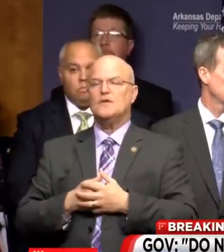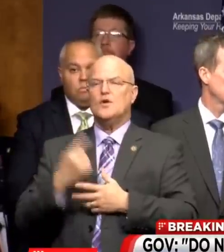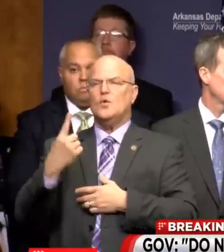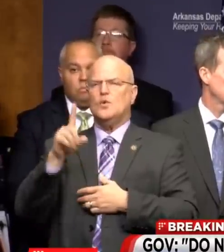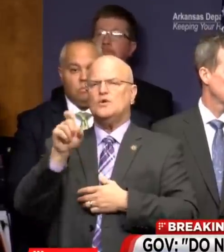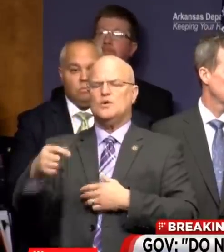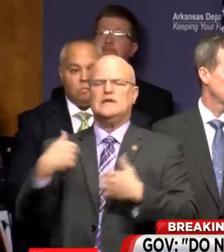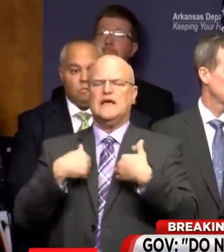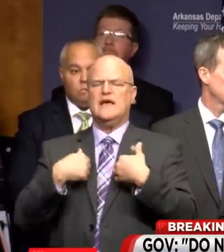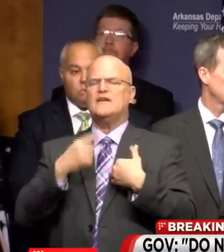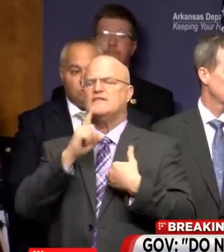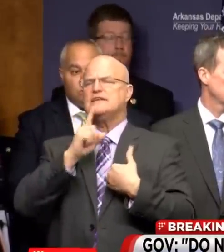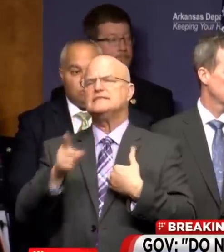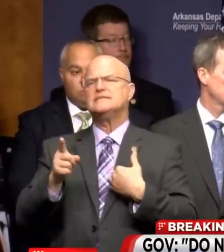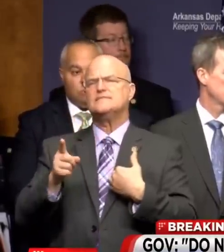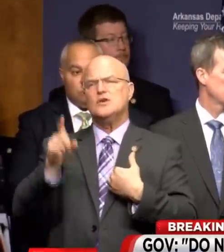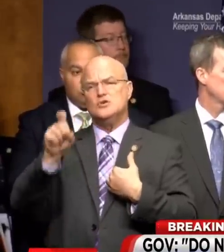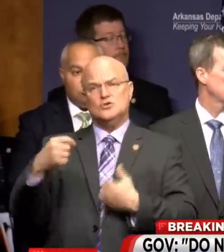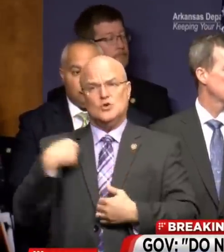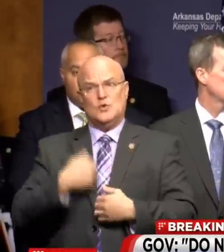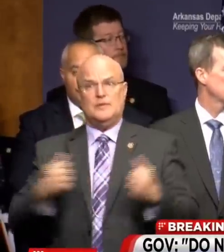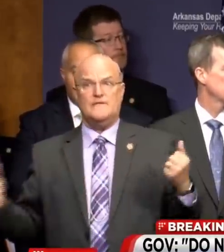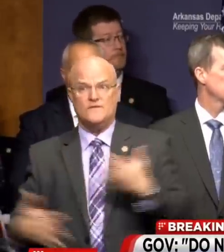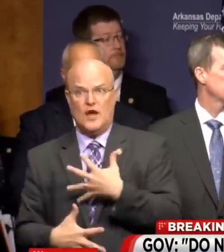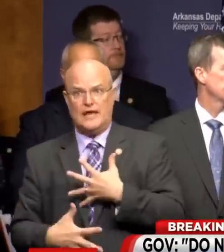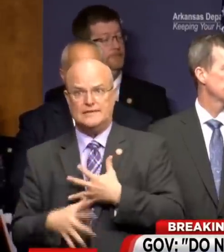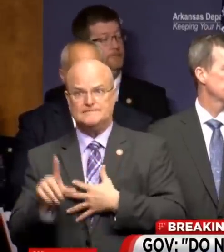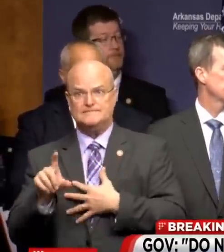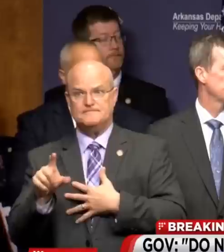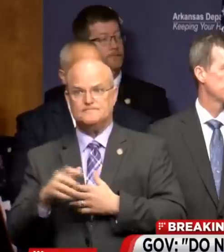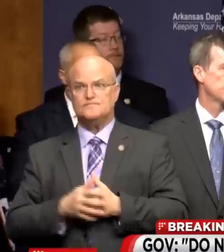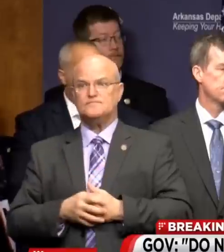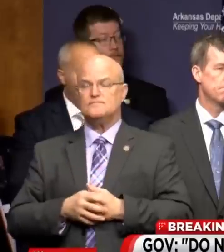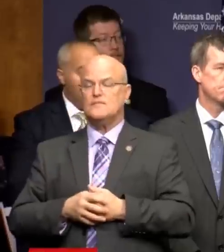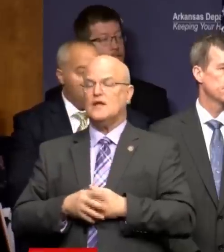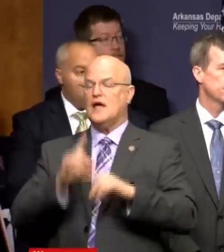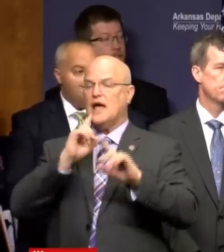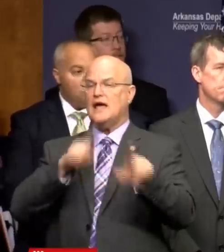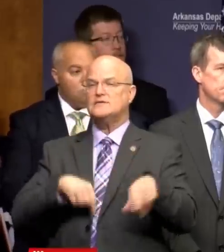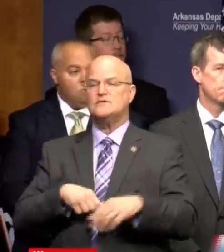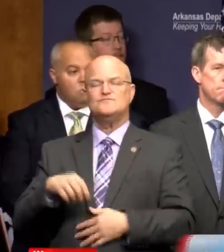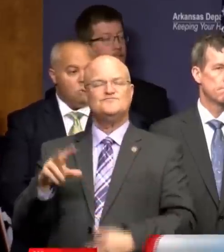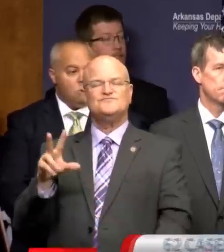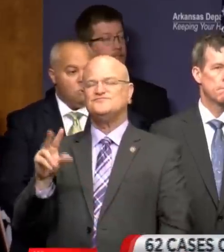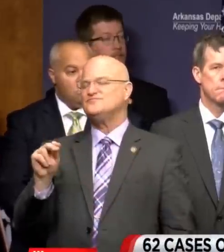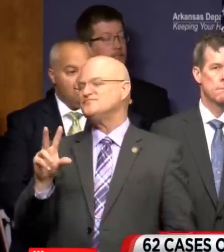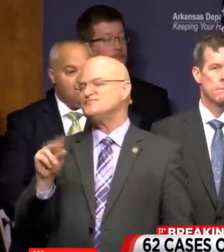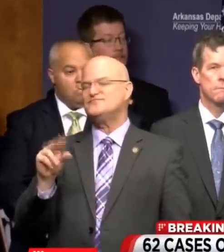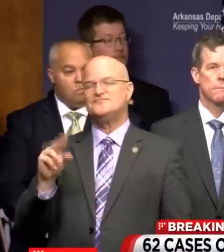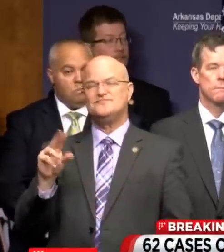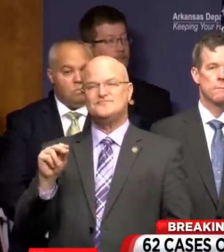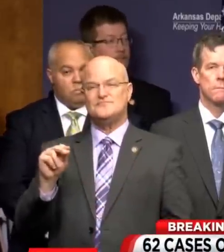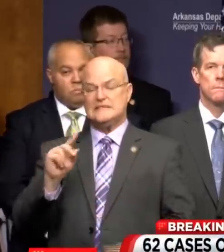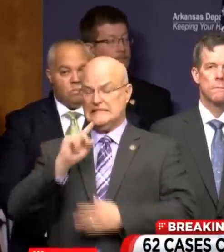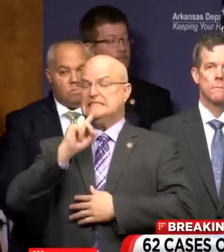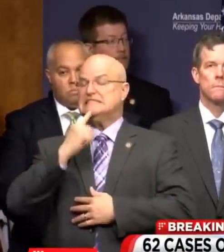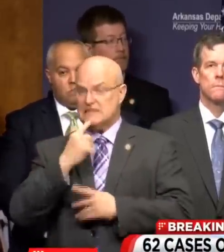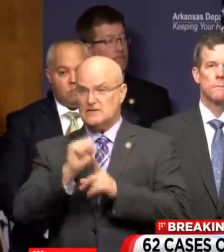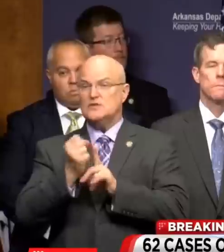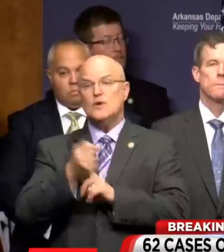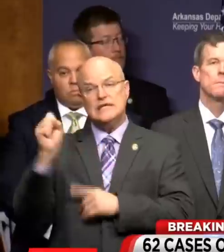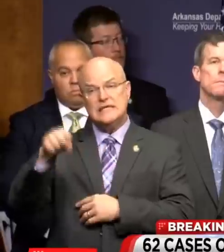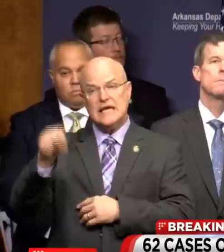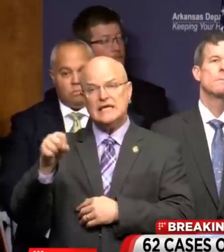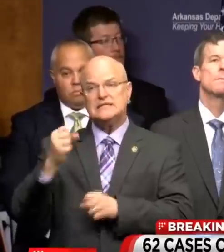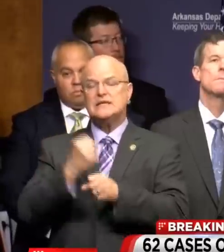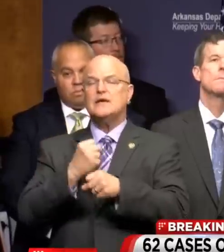I've gotten is should we be afraid? And my short answer to that is no. This is a serious situation. We're